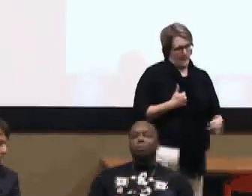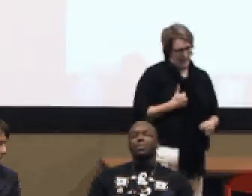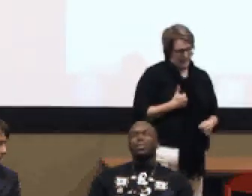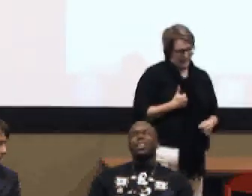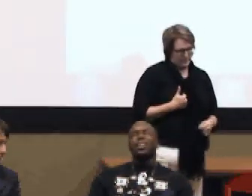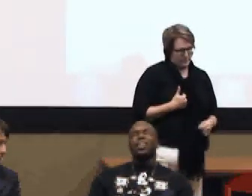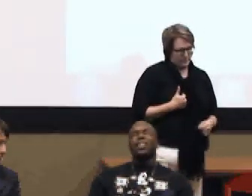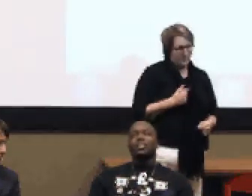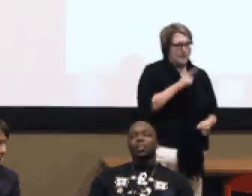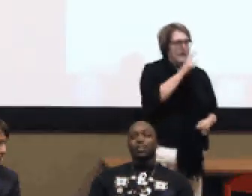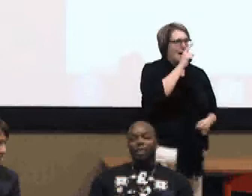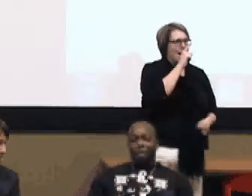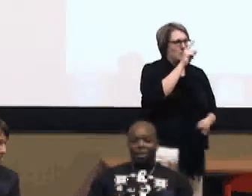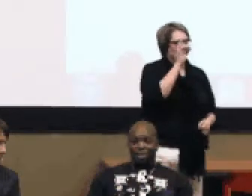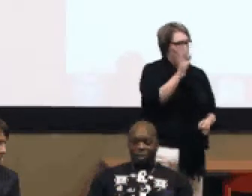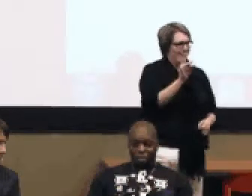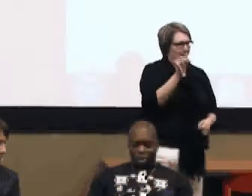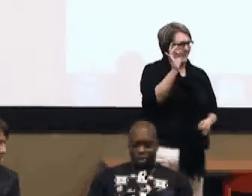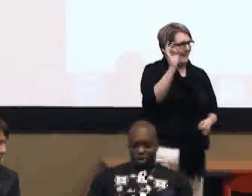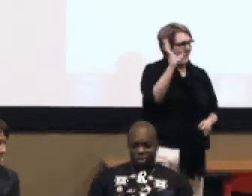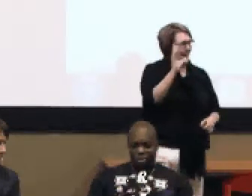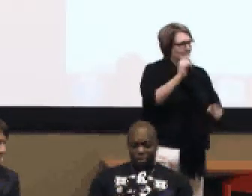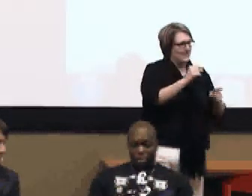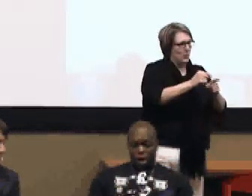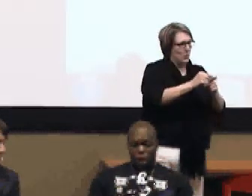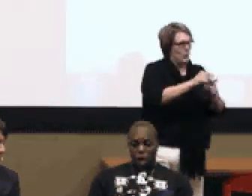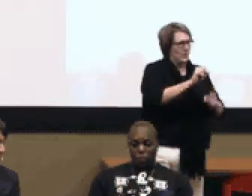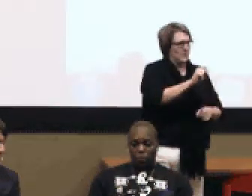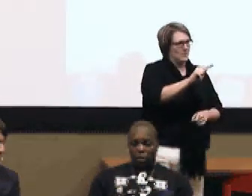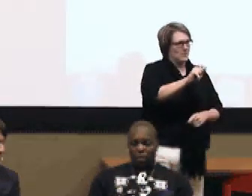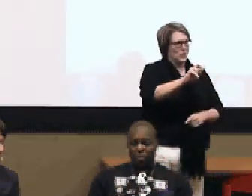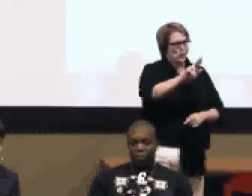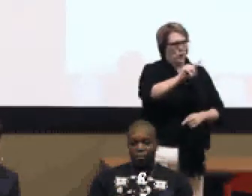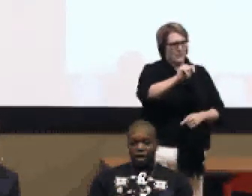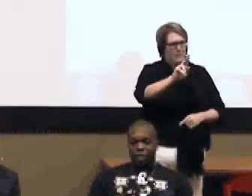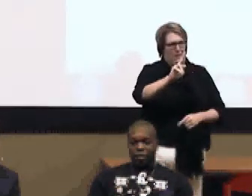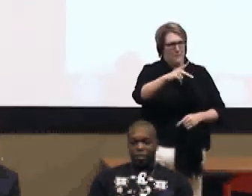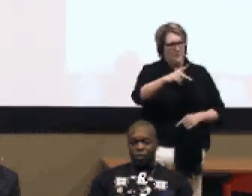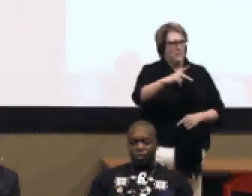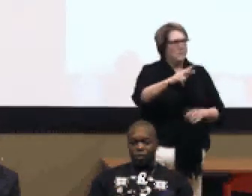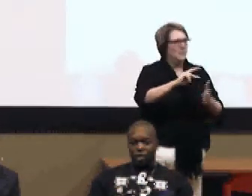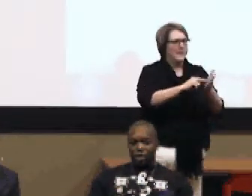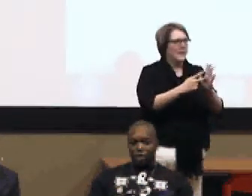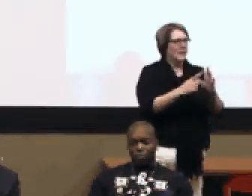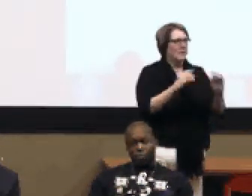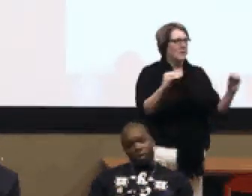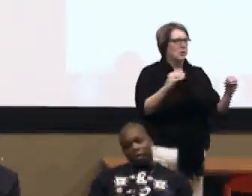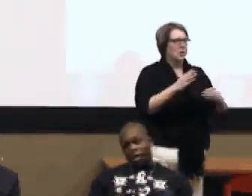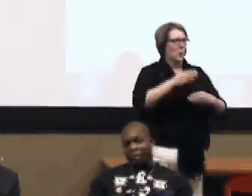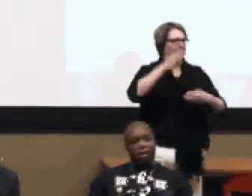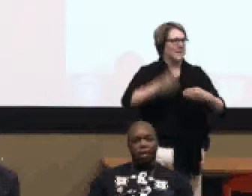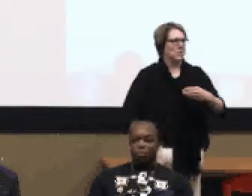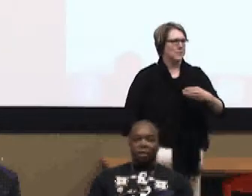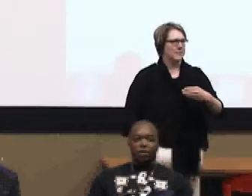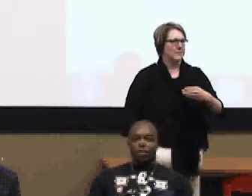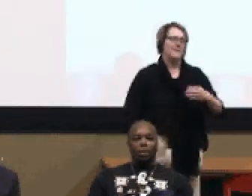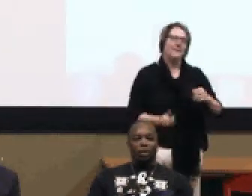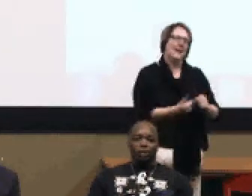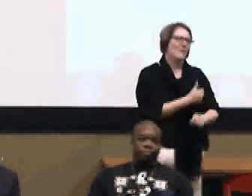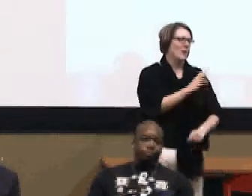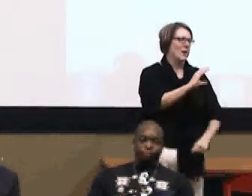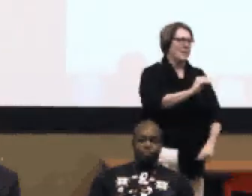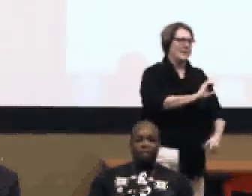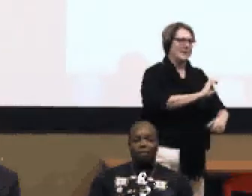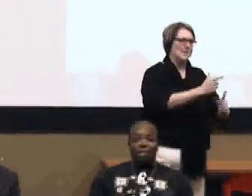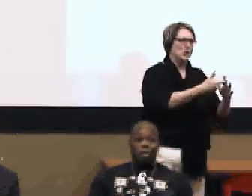I absolutely hate the term startup because it implies that there's no finish. Every company is a